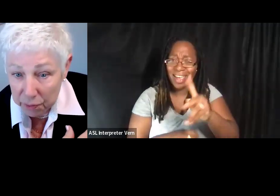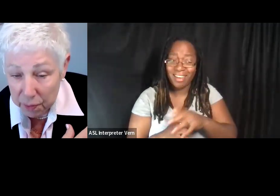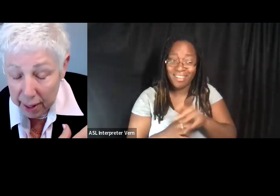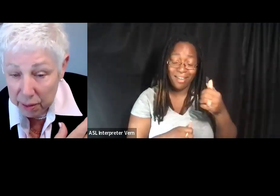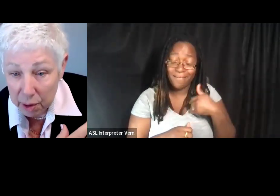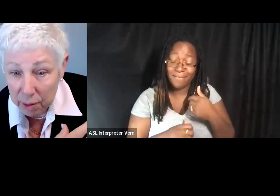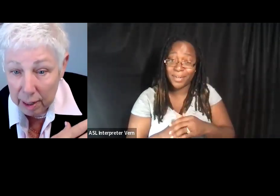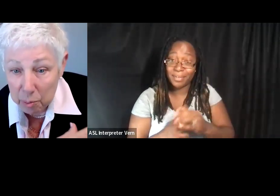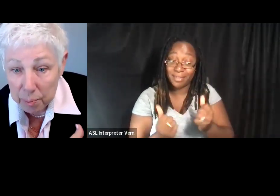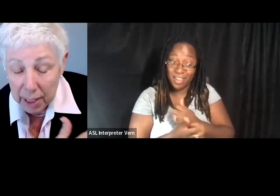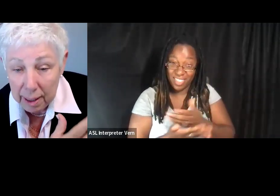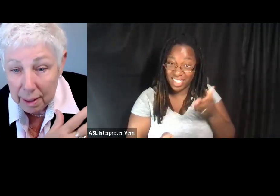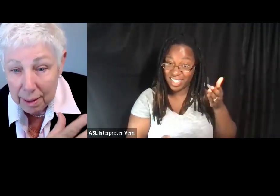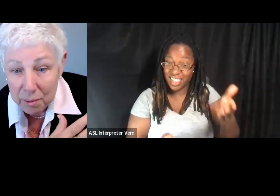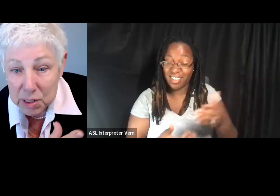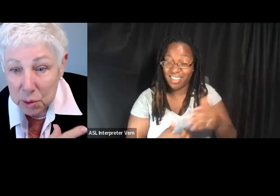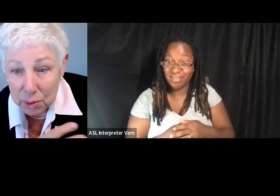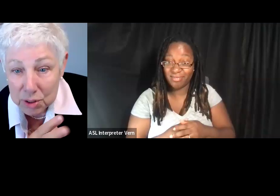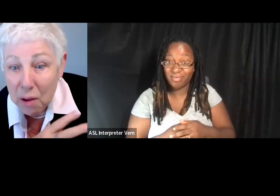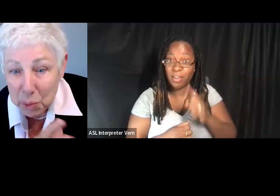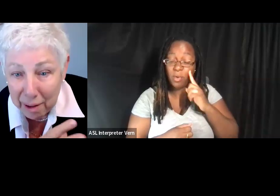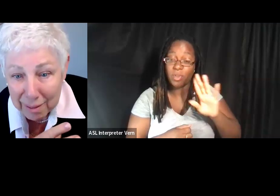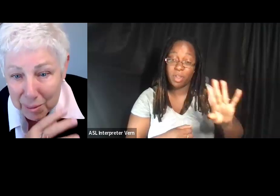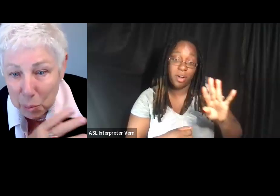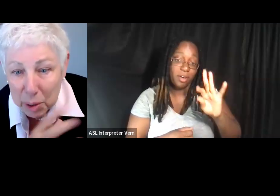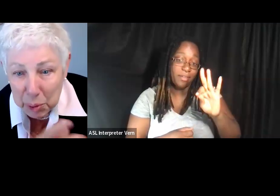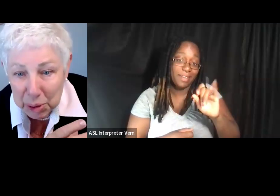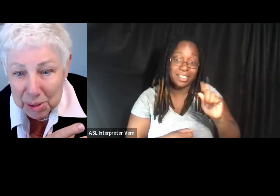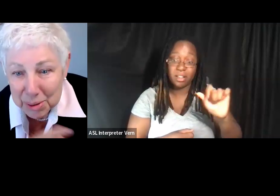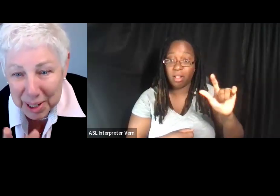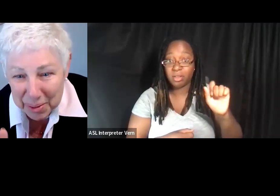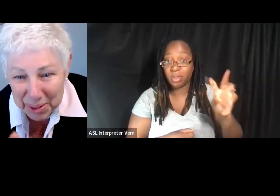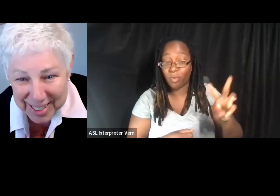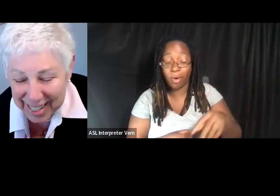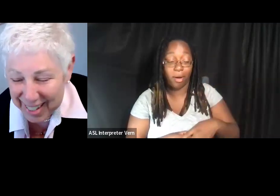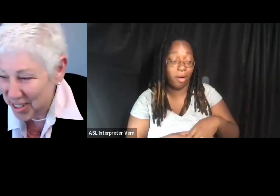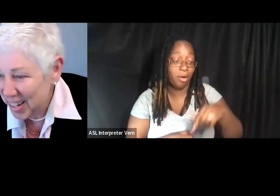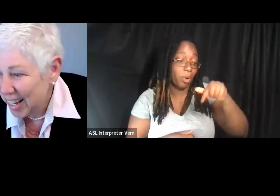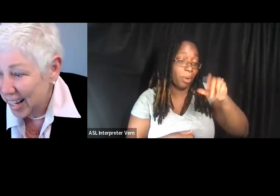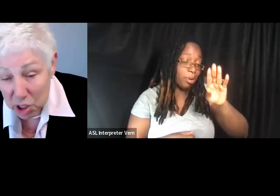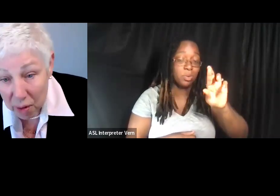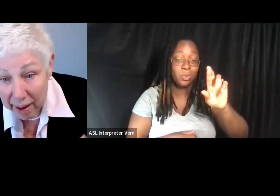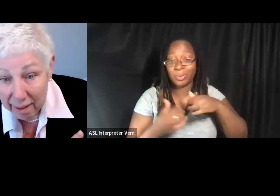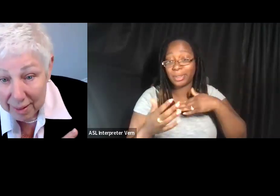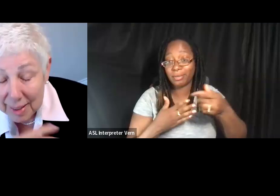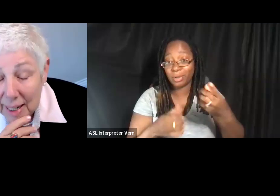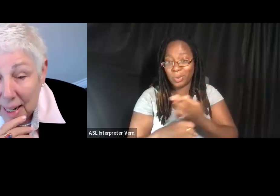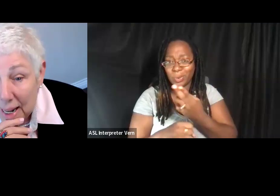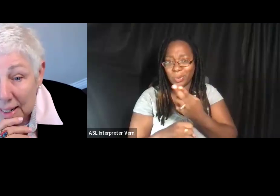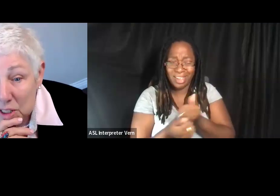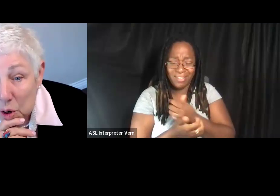in their fiscal software, QuickBooks or whatever it is they use. It's all